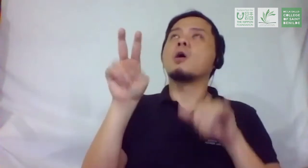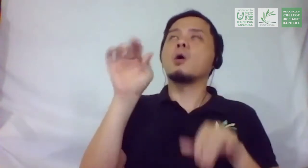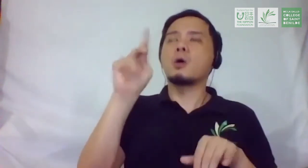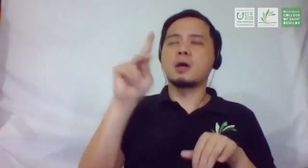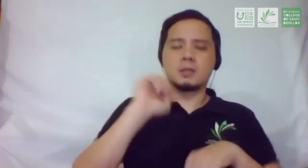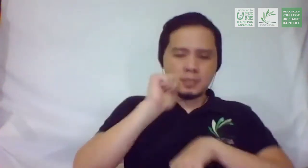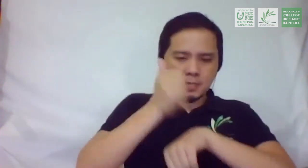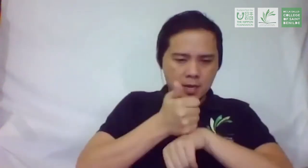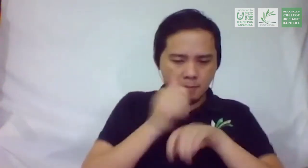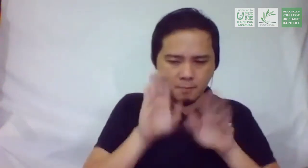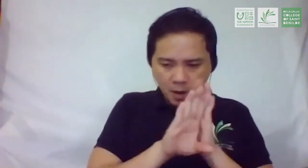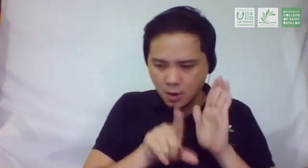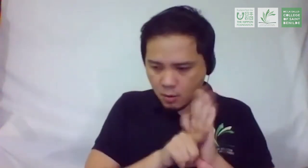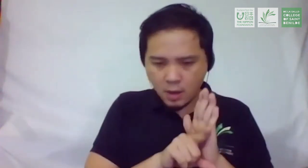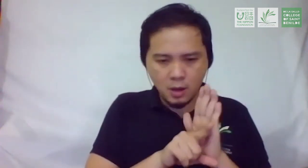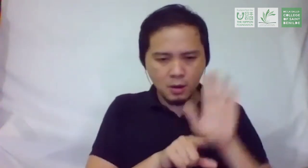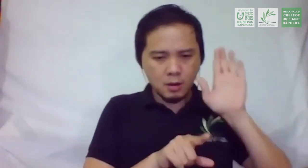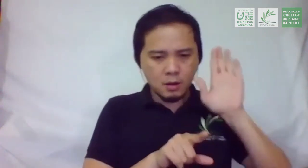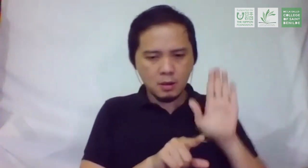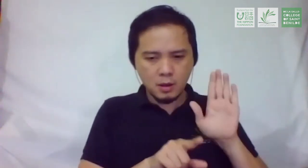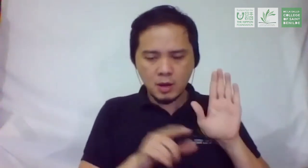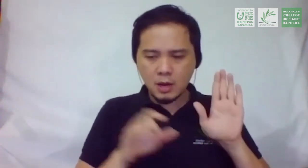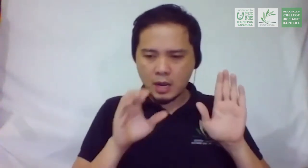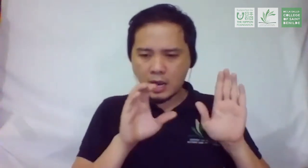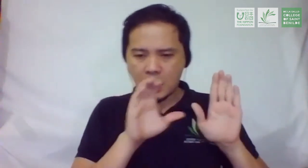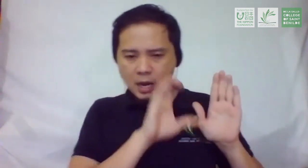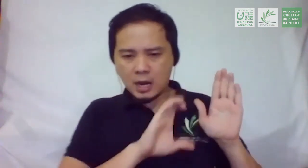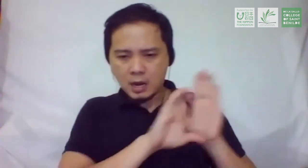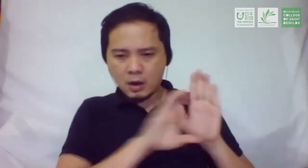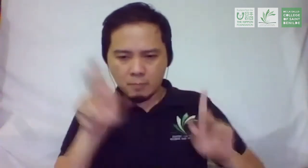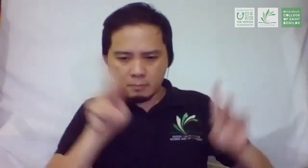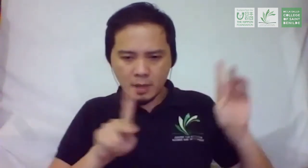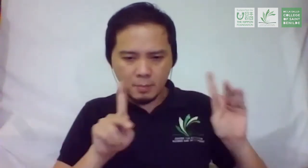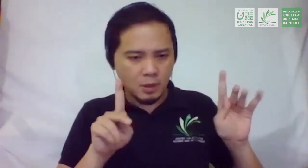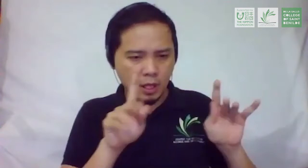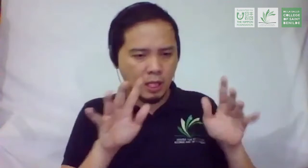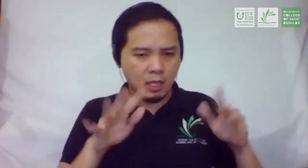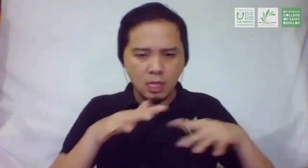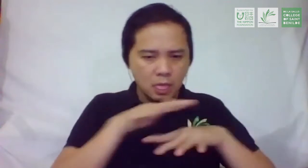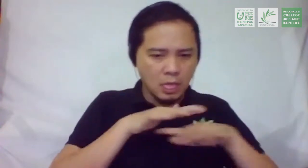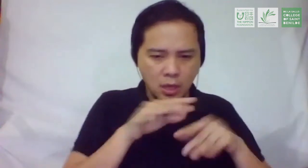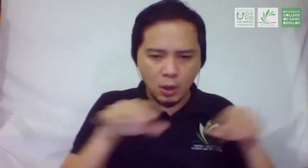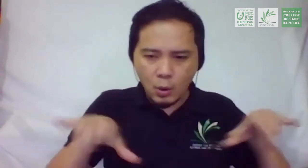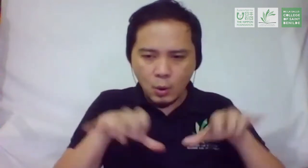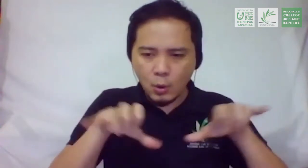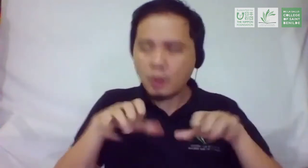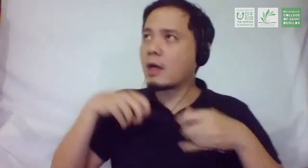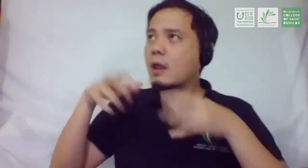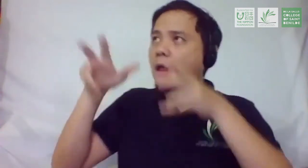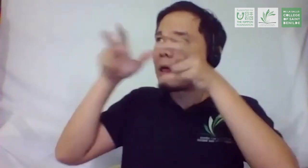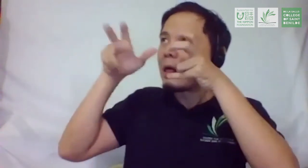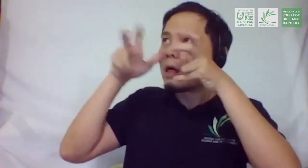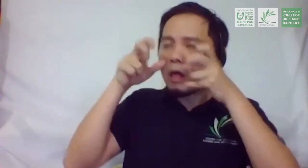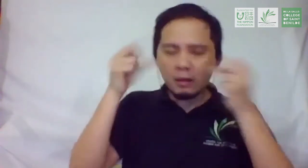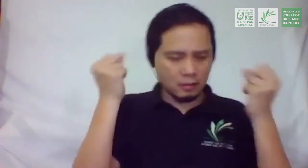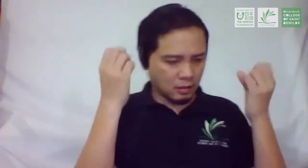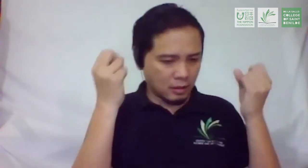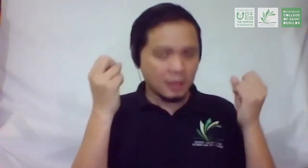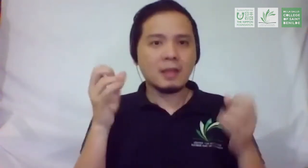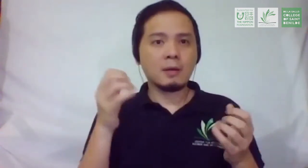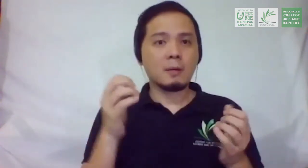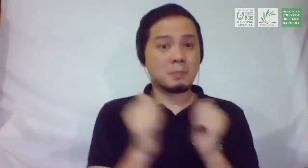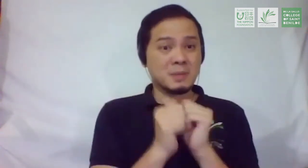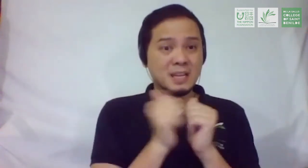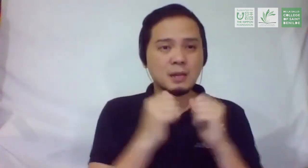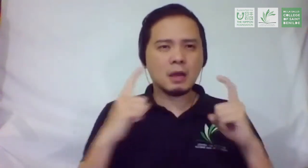characters in the story, when to talk about what people are doing, okay? So each level increases the